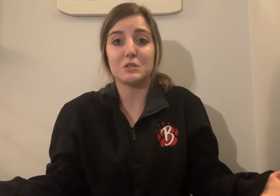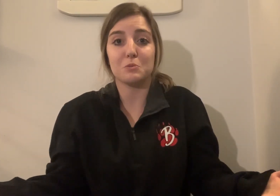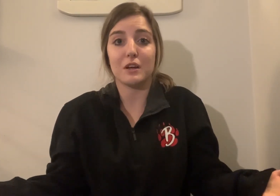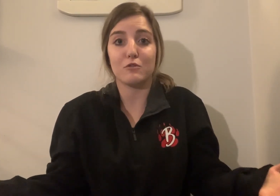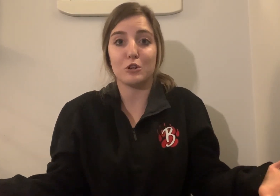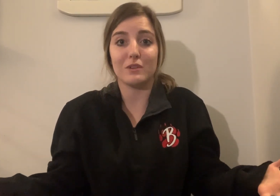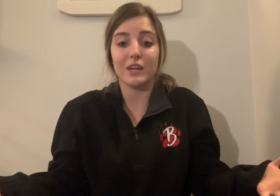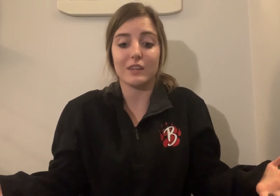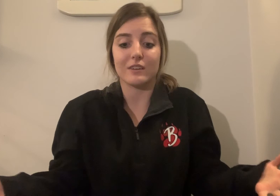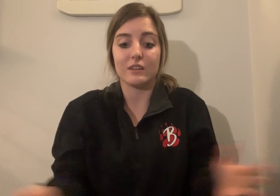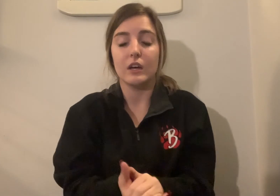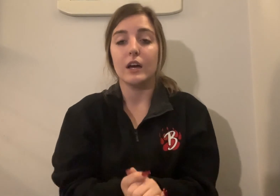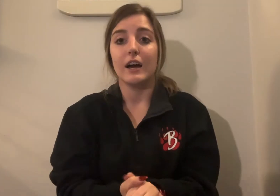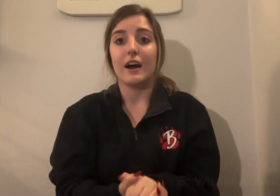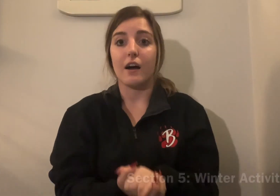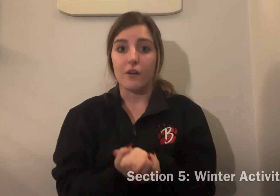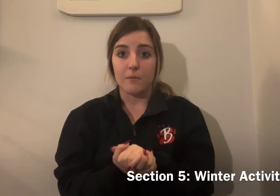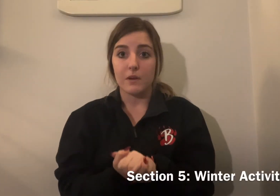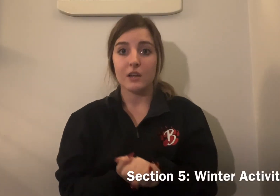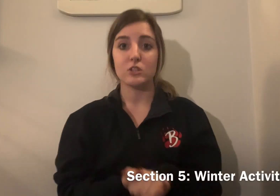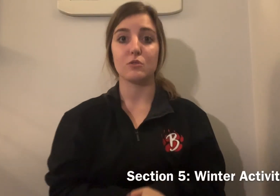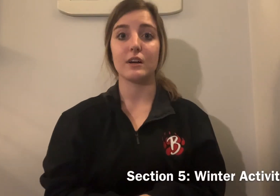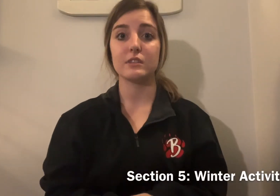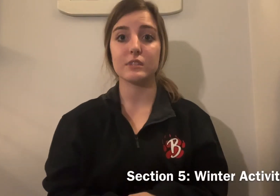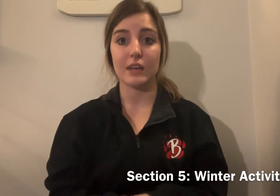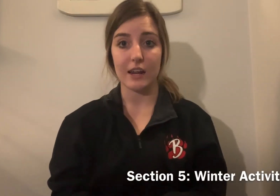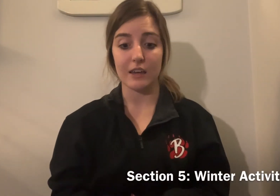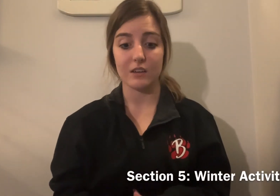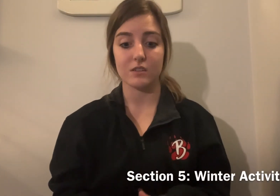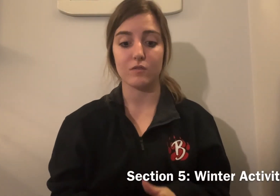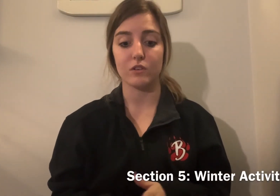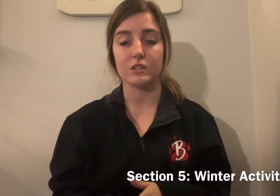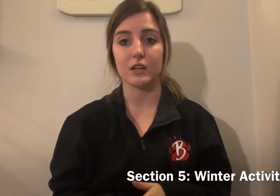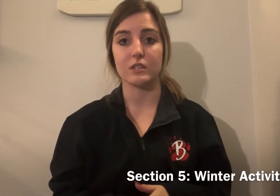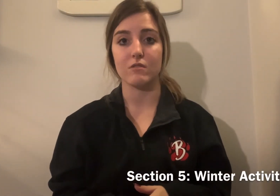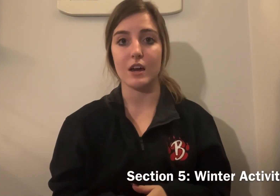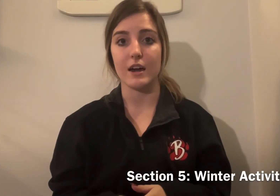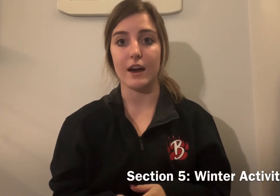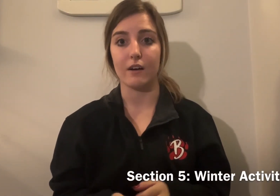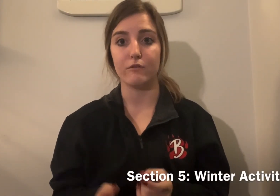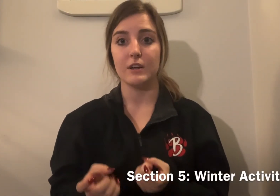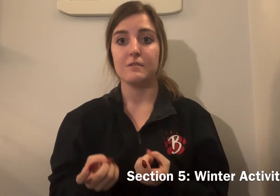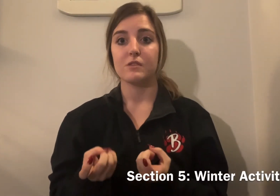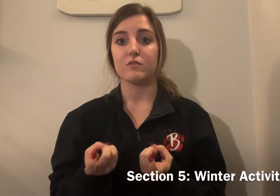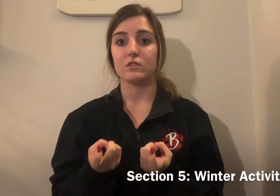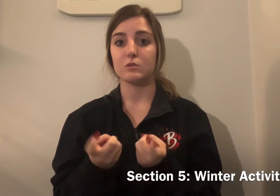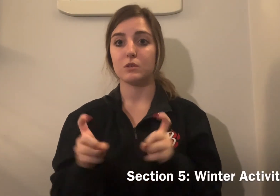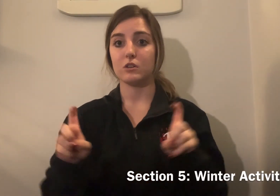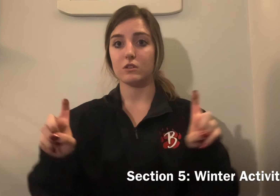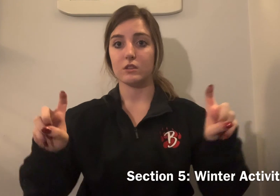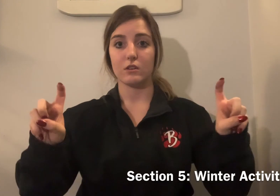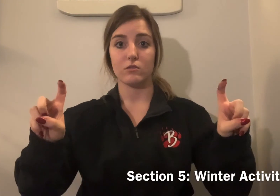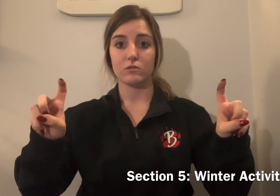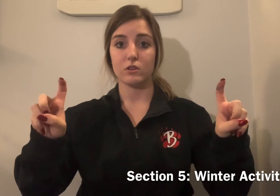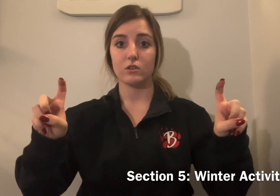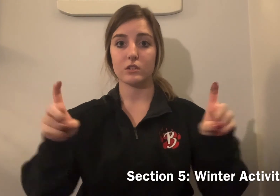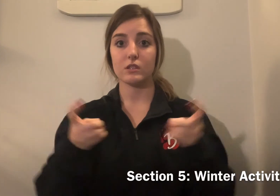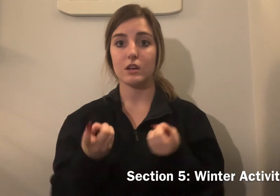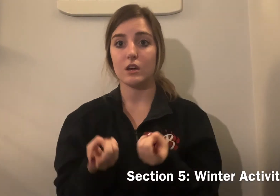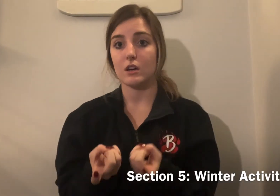whenever you would like. So ice skating is the first activity I have. For this one, you're in those hooks with your